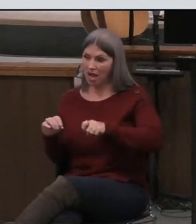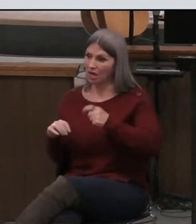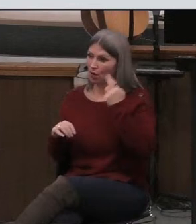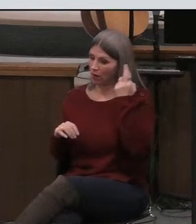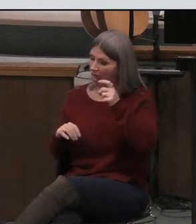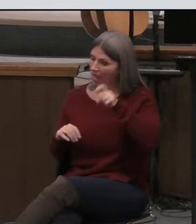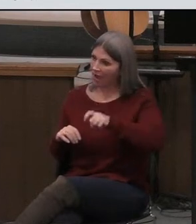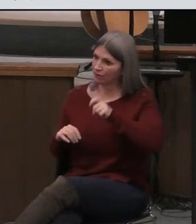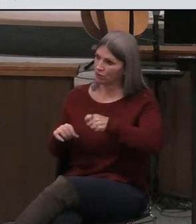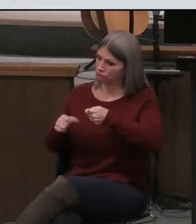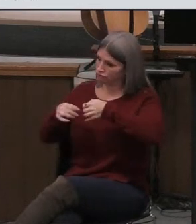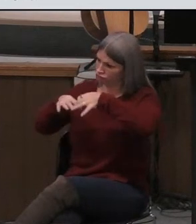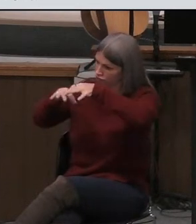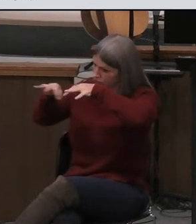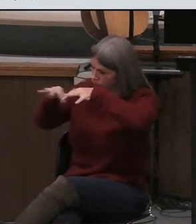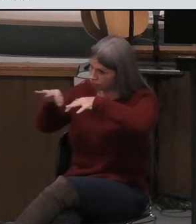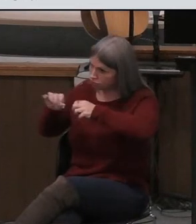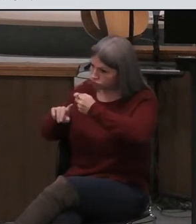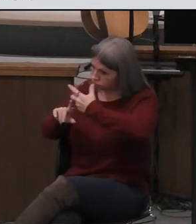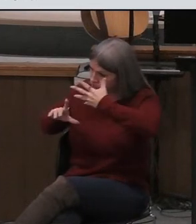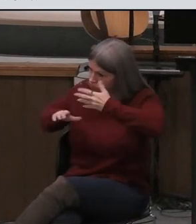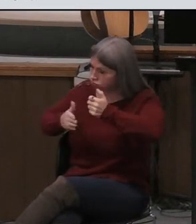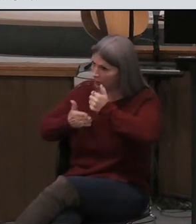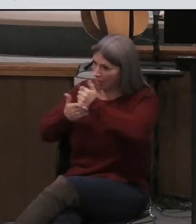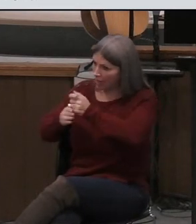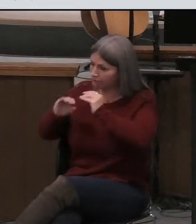God fully known.